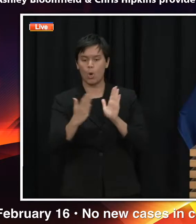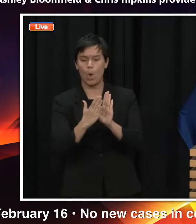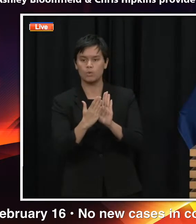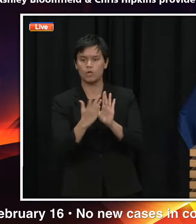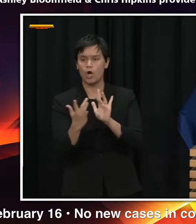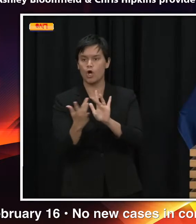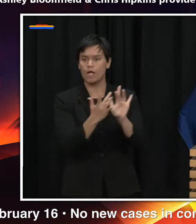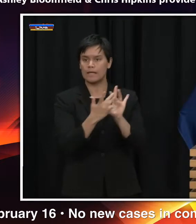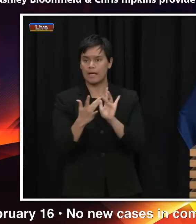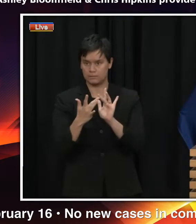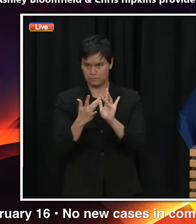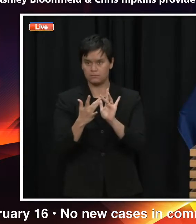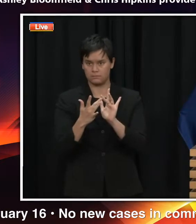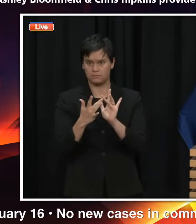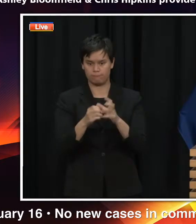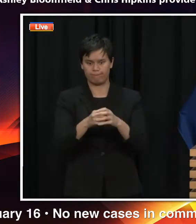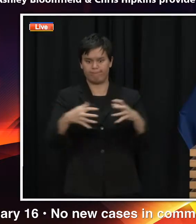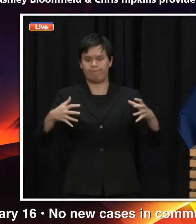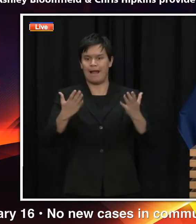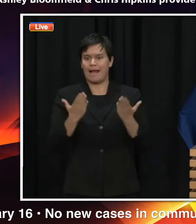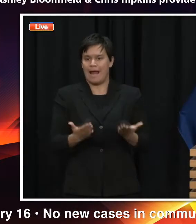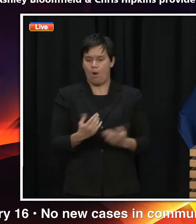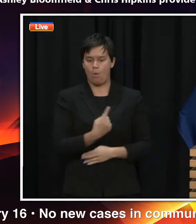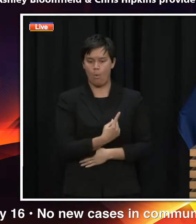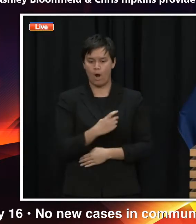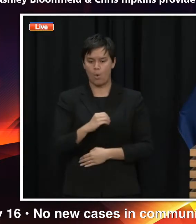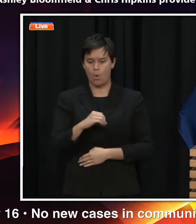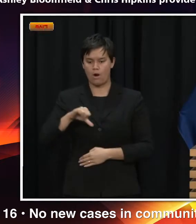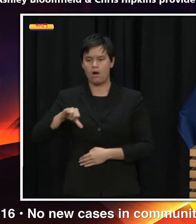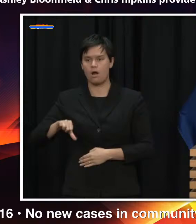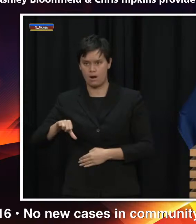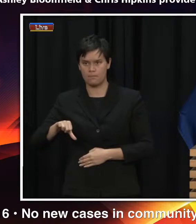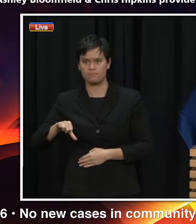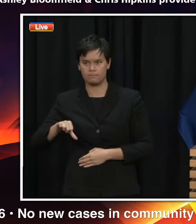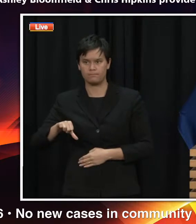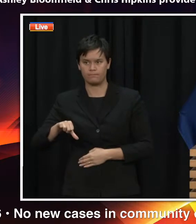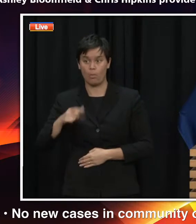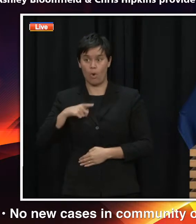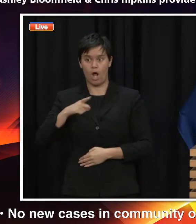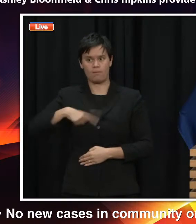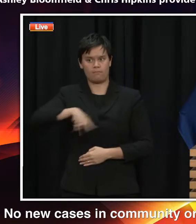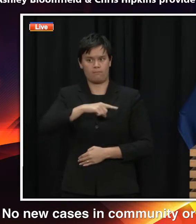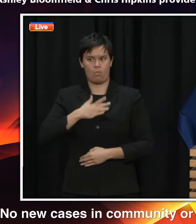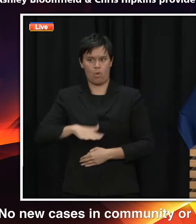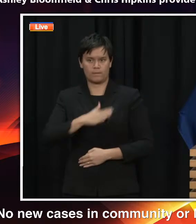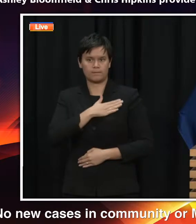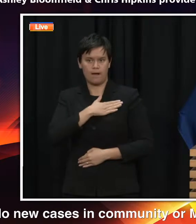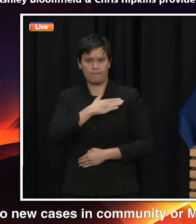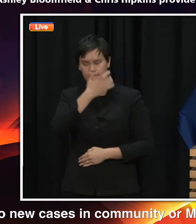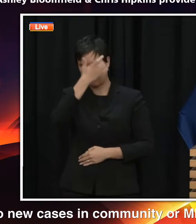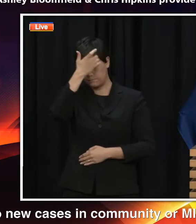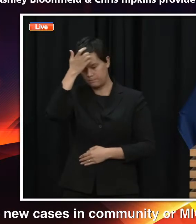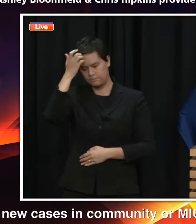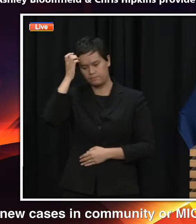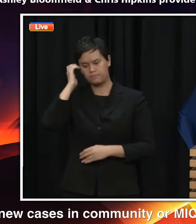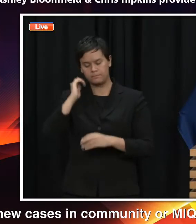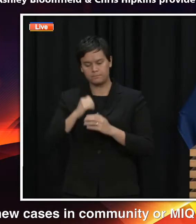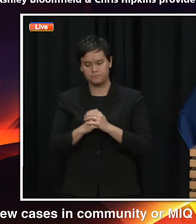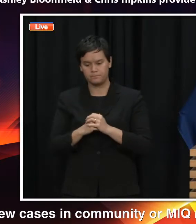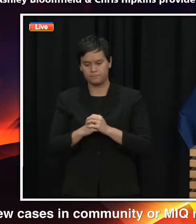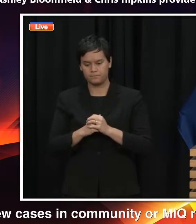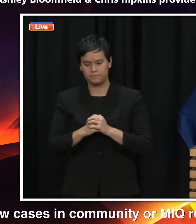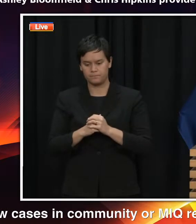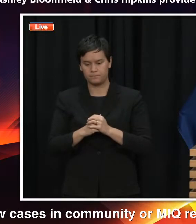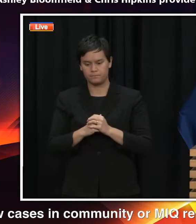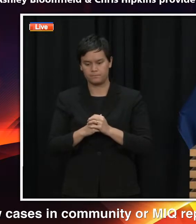household. This increase in number is predominantly because of a very precautionary approach to people classified as close contacts